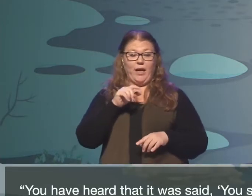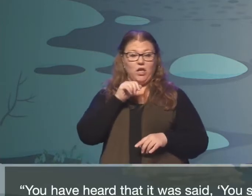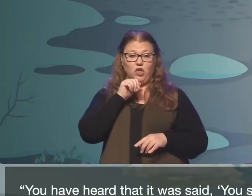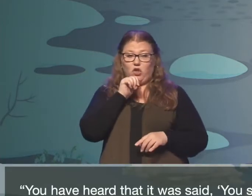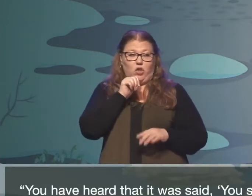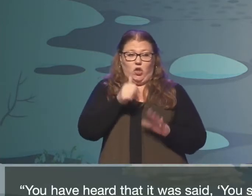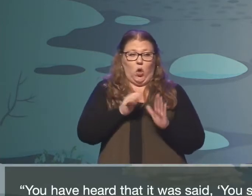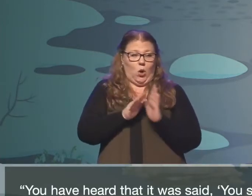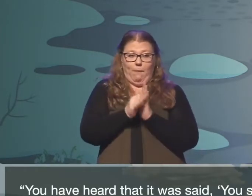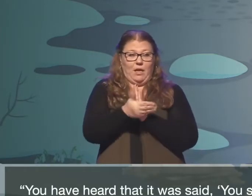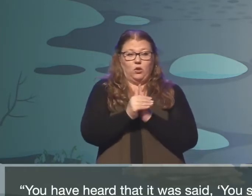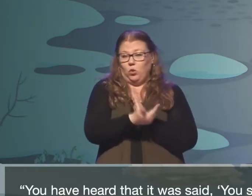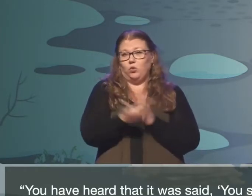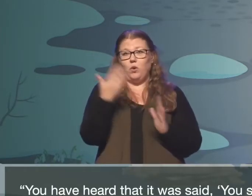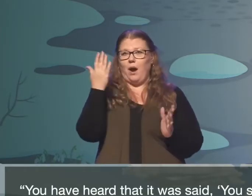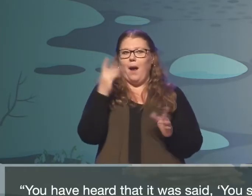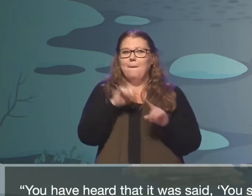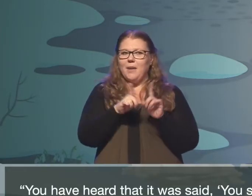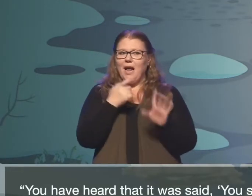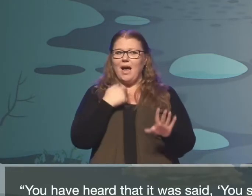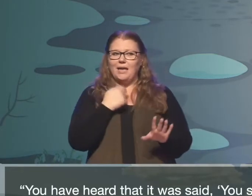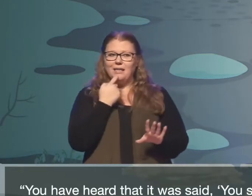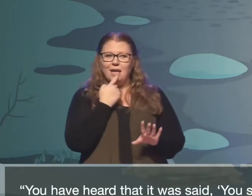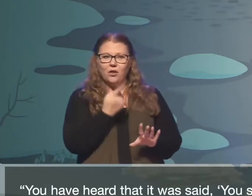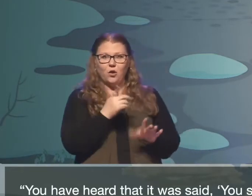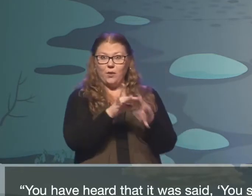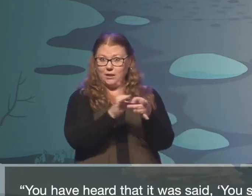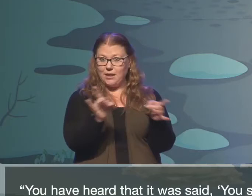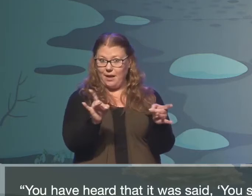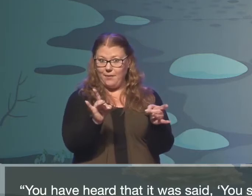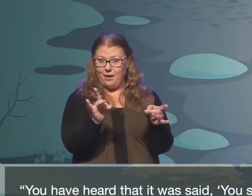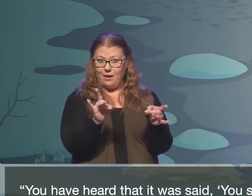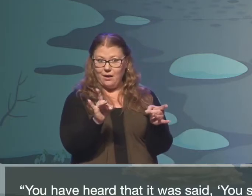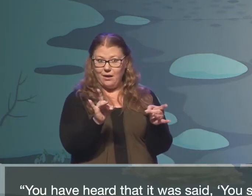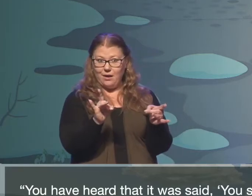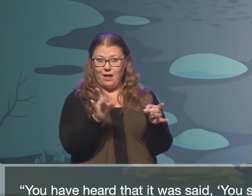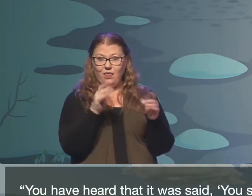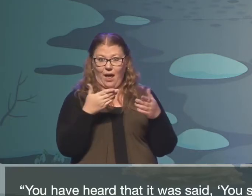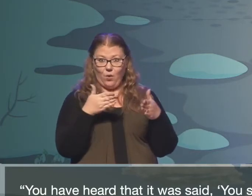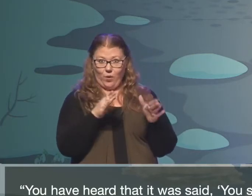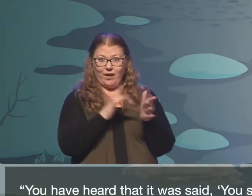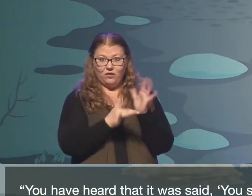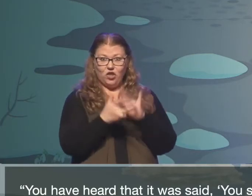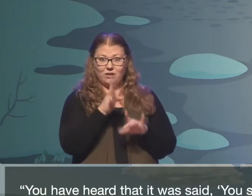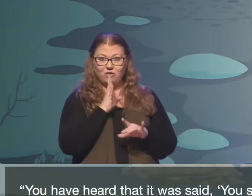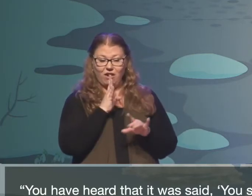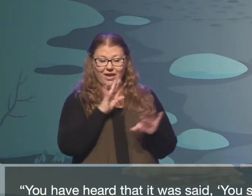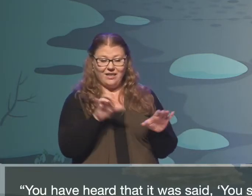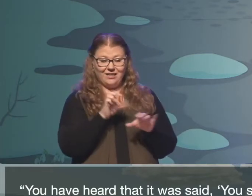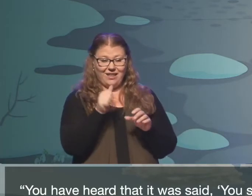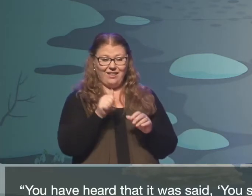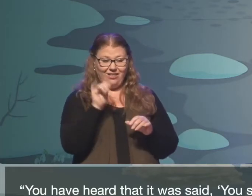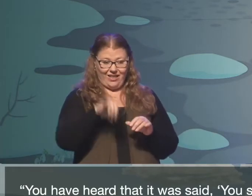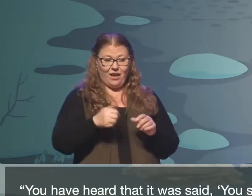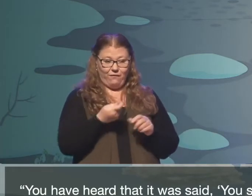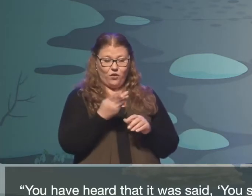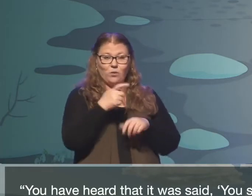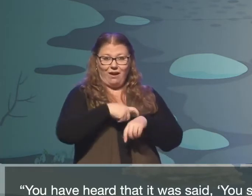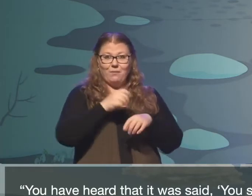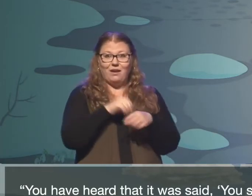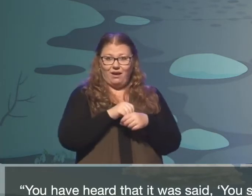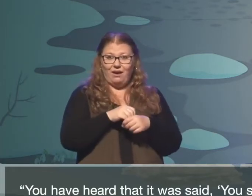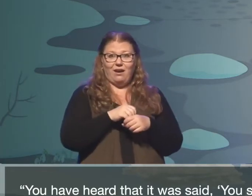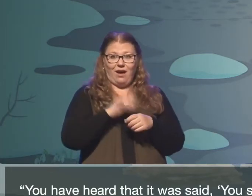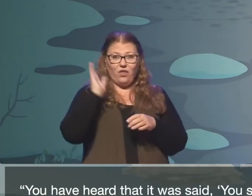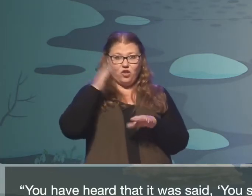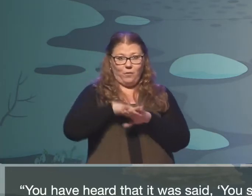adultery, but I say to you." Now, this statement, this way of Jesus talking, he does numerous times in the Sermon on the Mount. "You've heard it